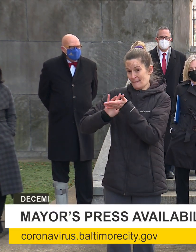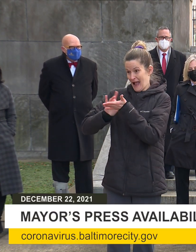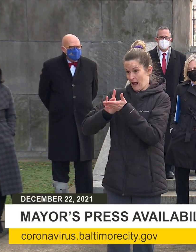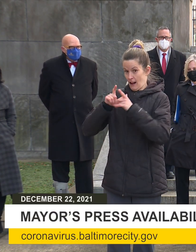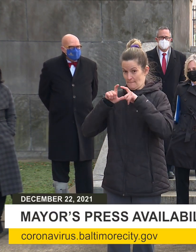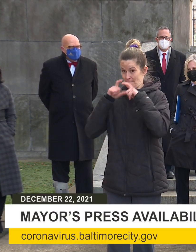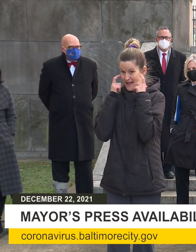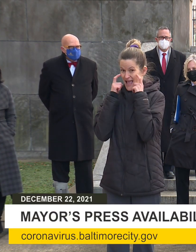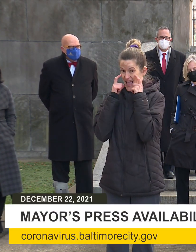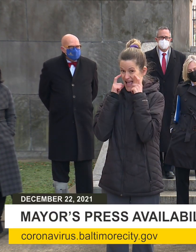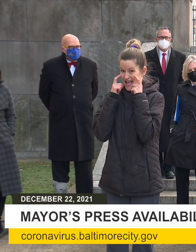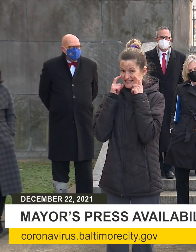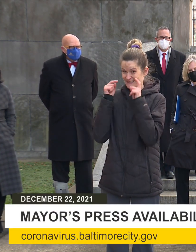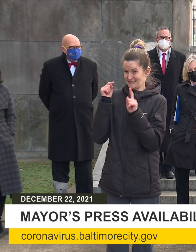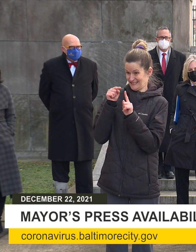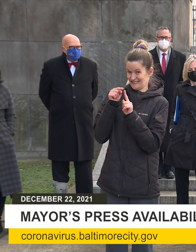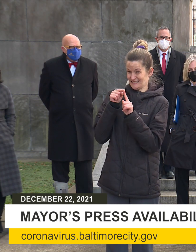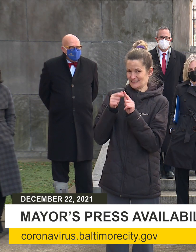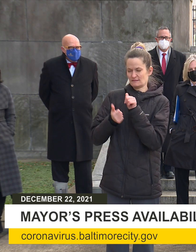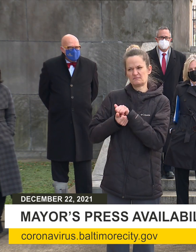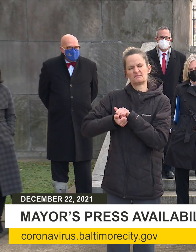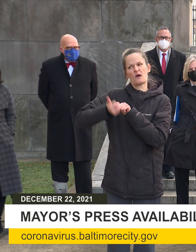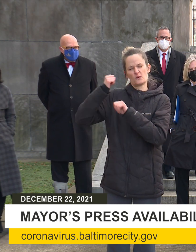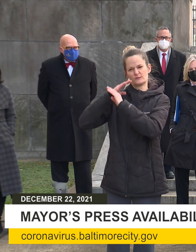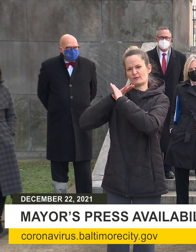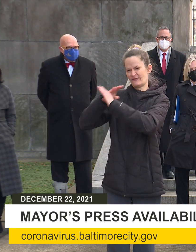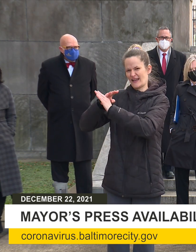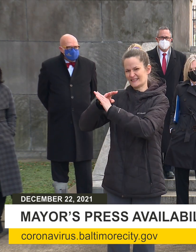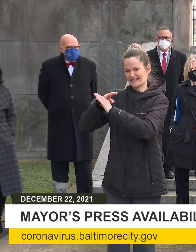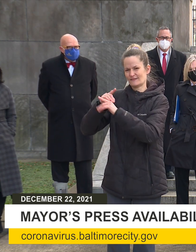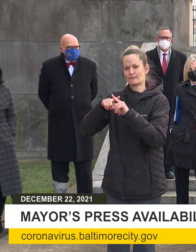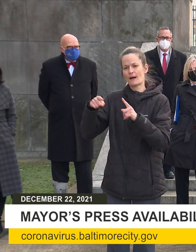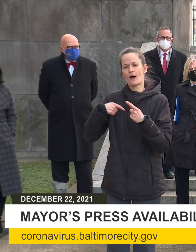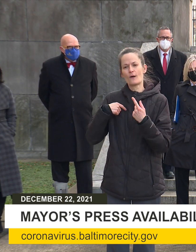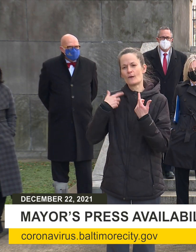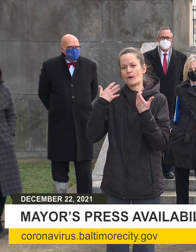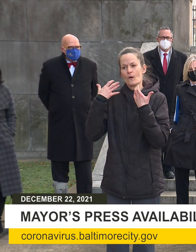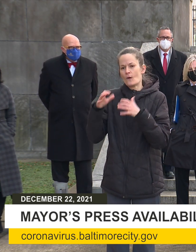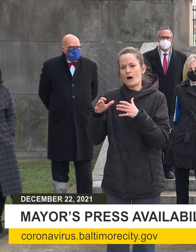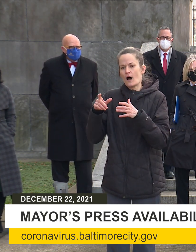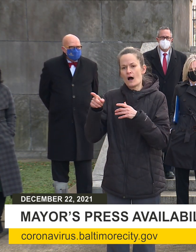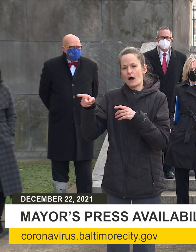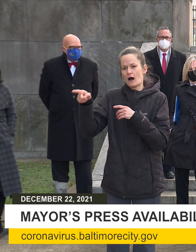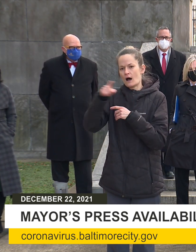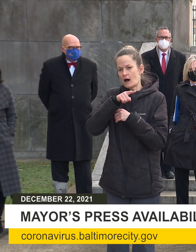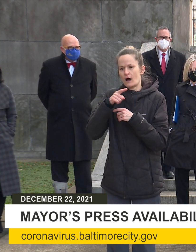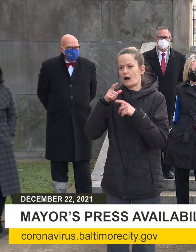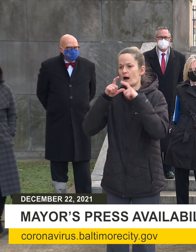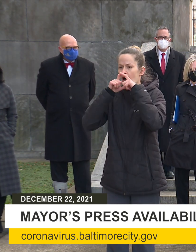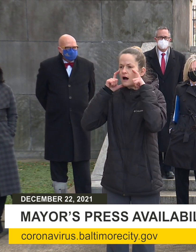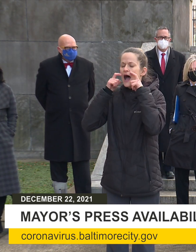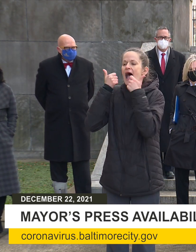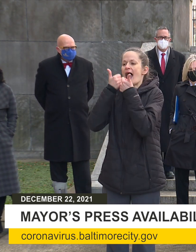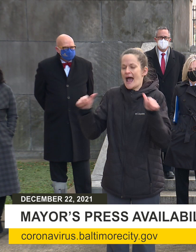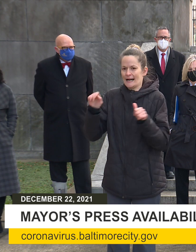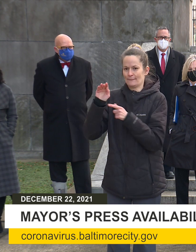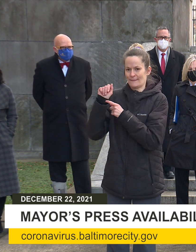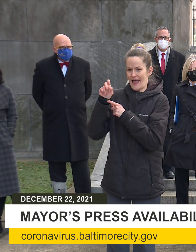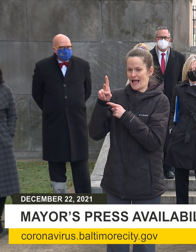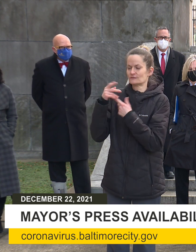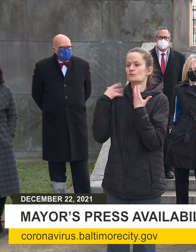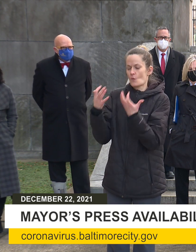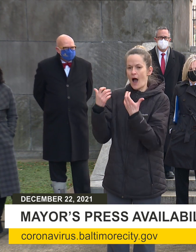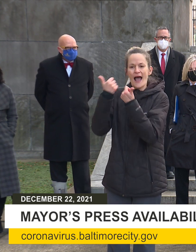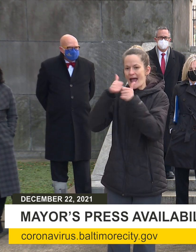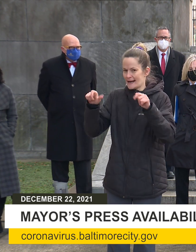prevent the most. We know that, but we want folks to wear any mask, right? We have to also understand that some communities and some people in Baltimore may